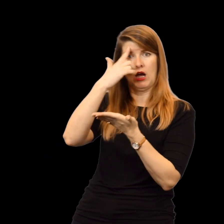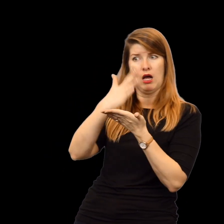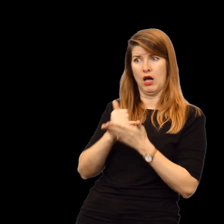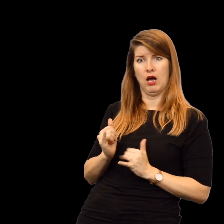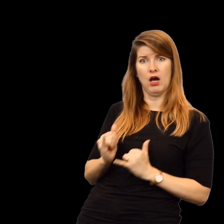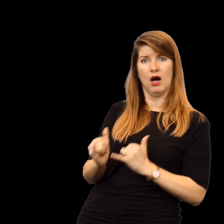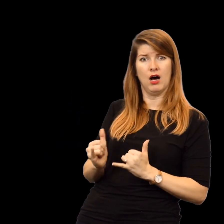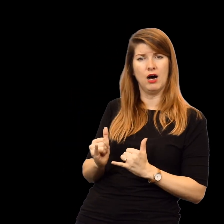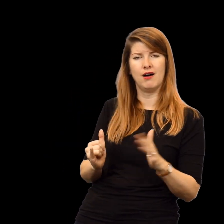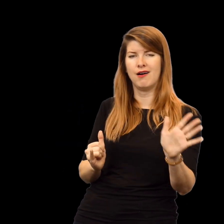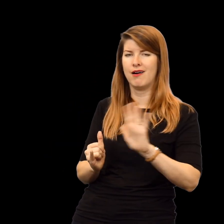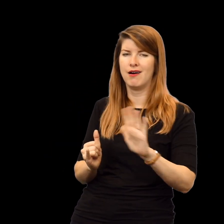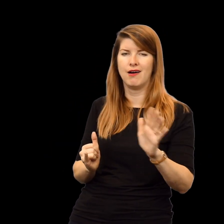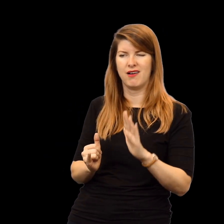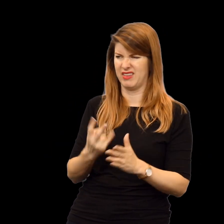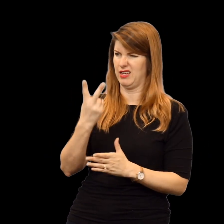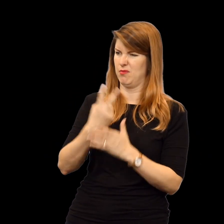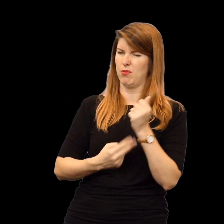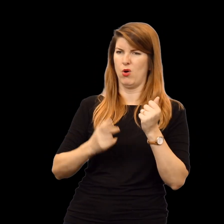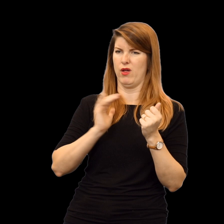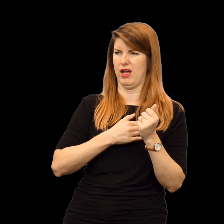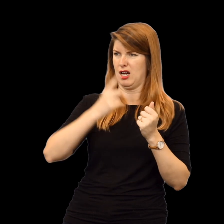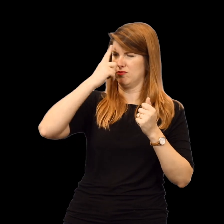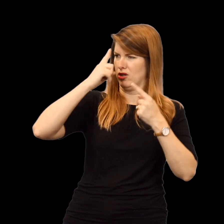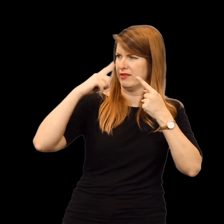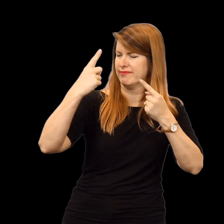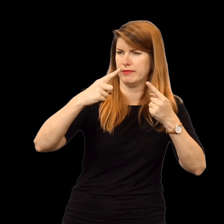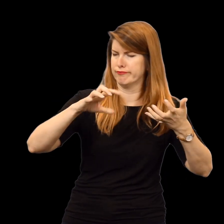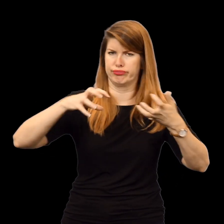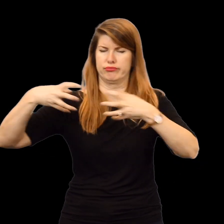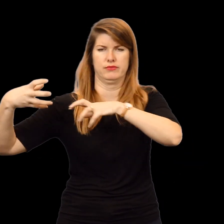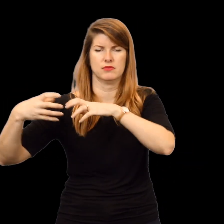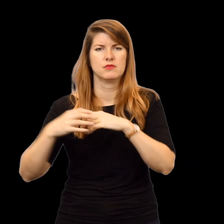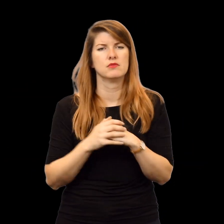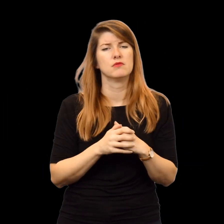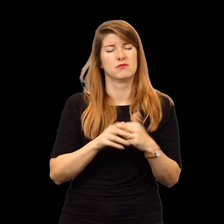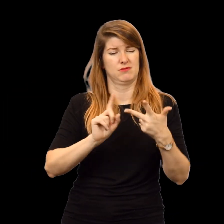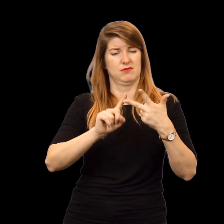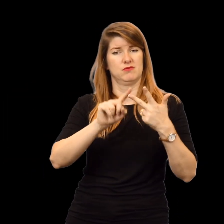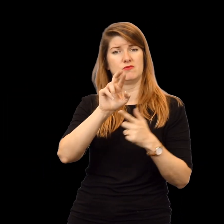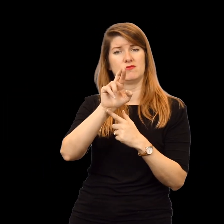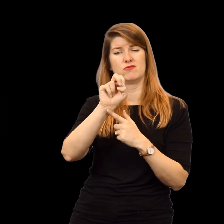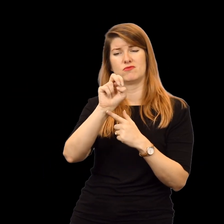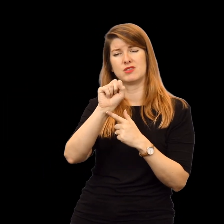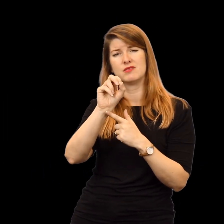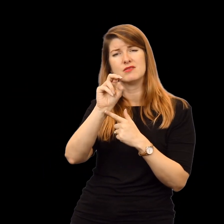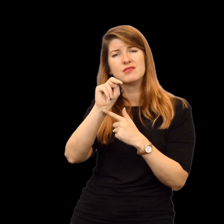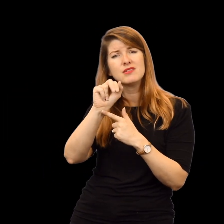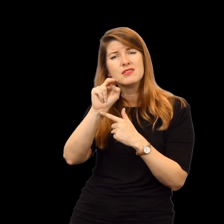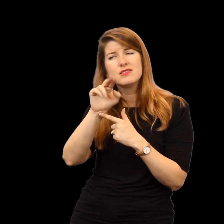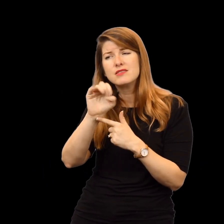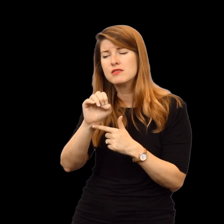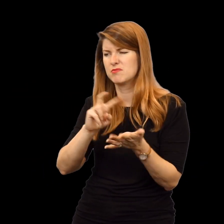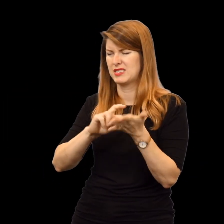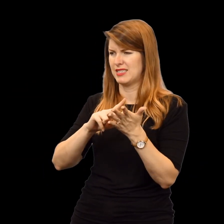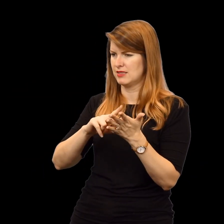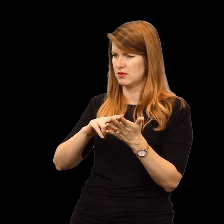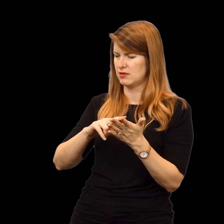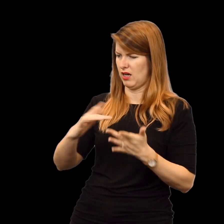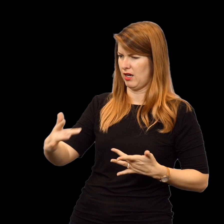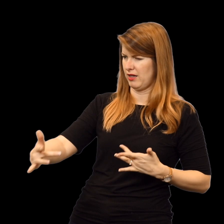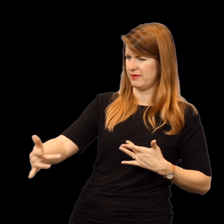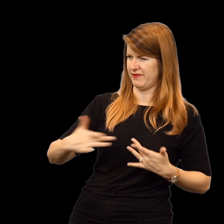out, because then we've just got two dysregulated brains. Resonance means that I can feel